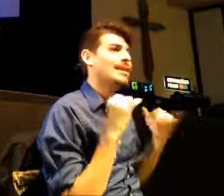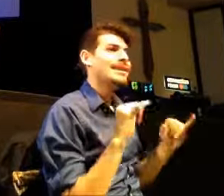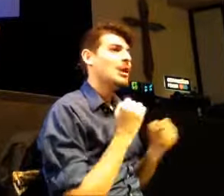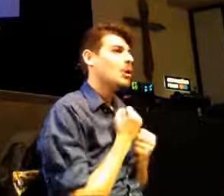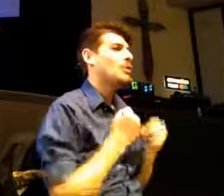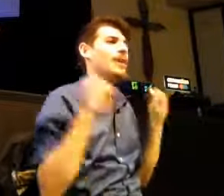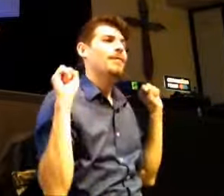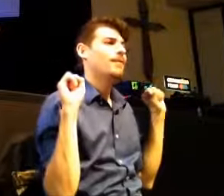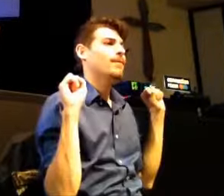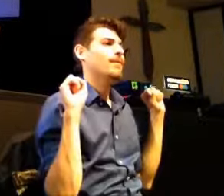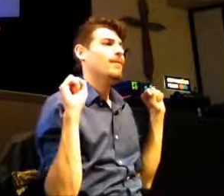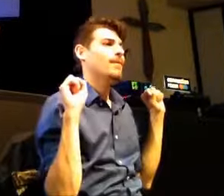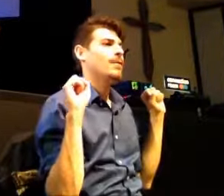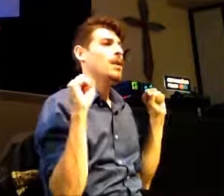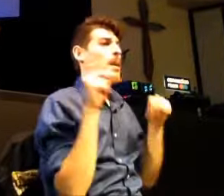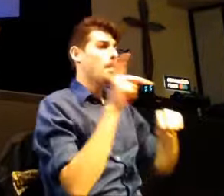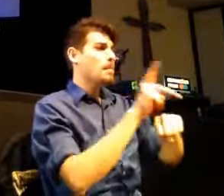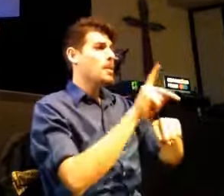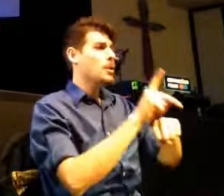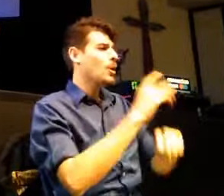to experience.